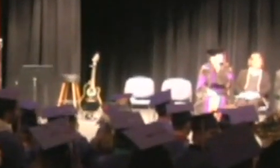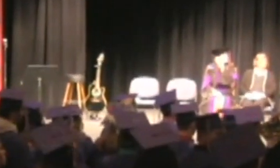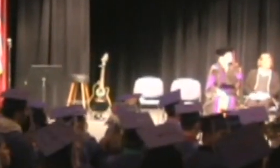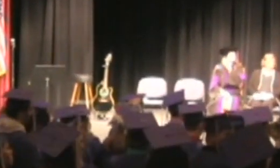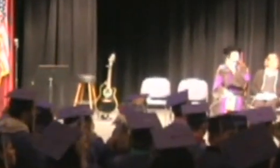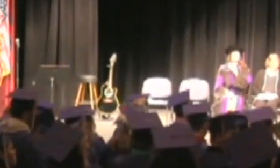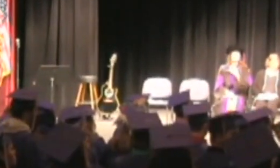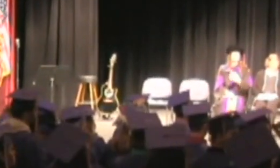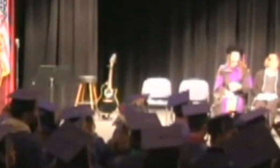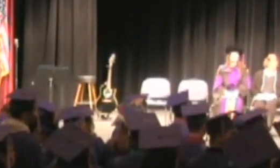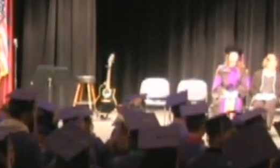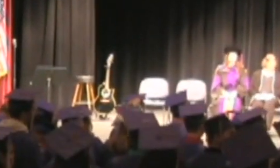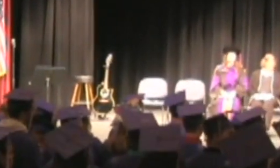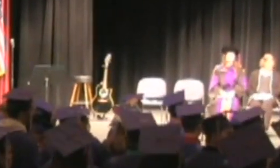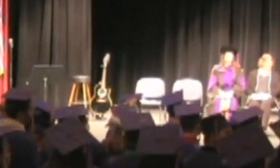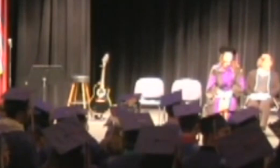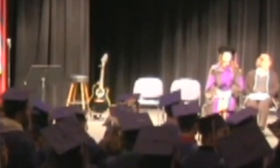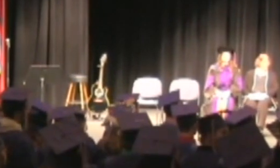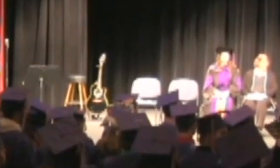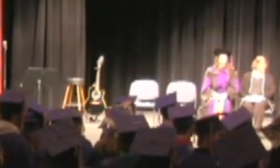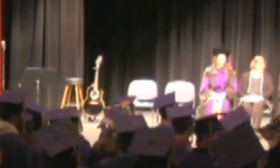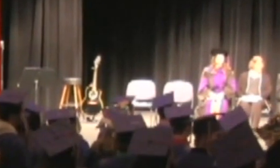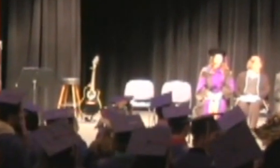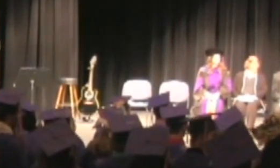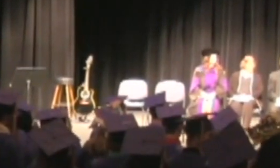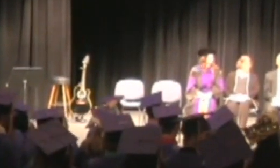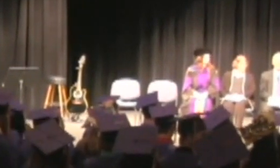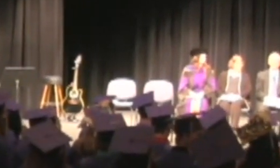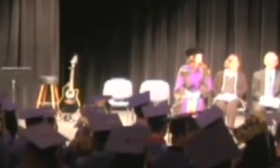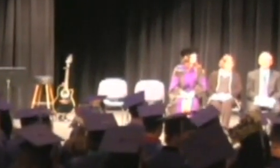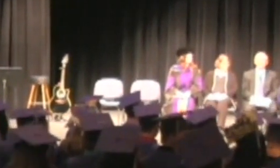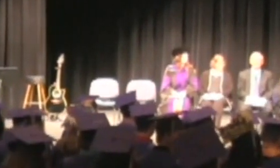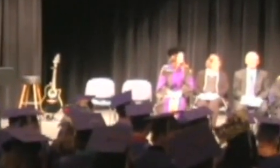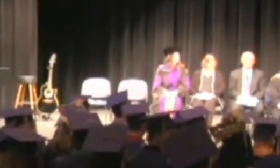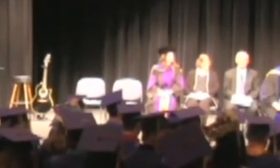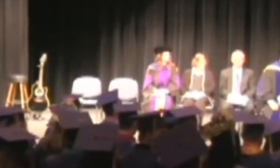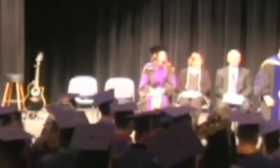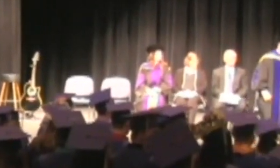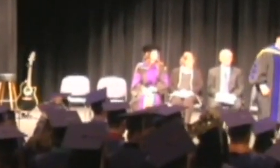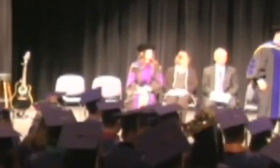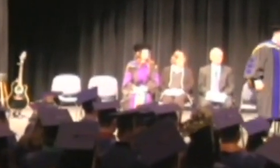registrar as meeting the requirements for the diploma or degree to be awarded.